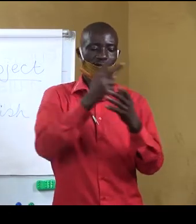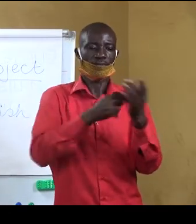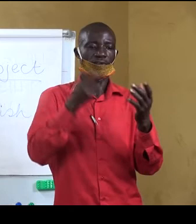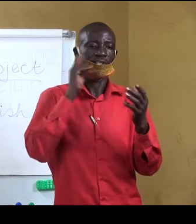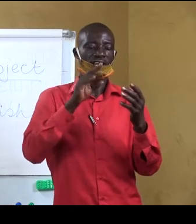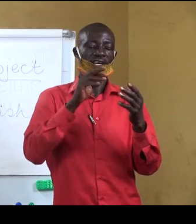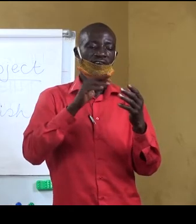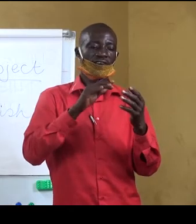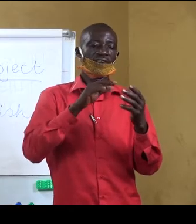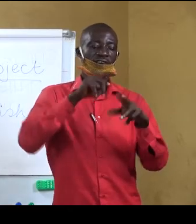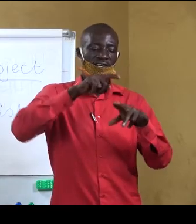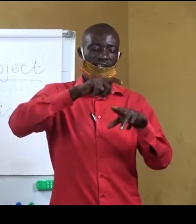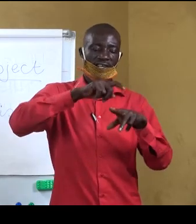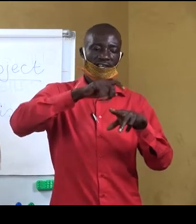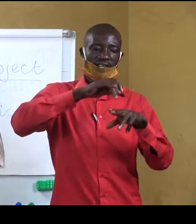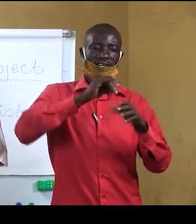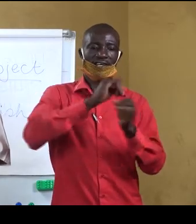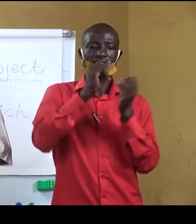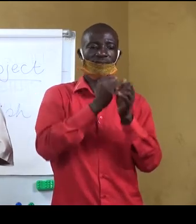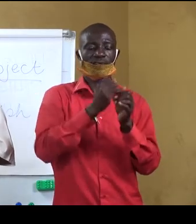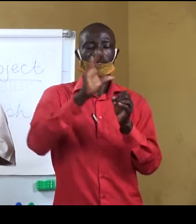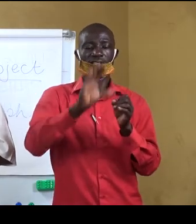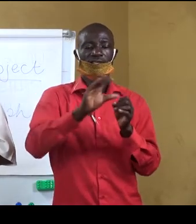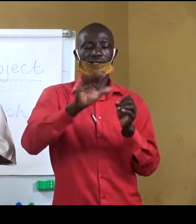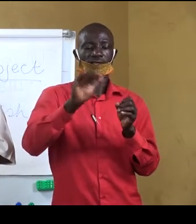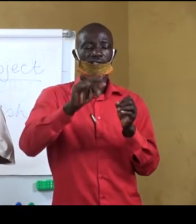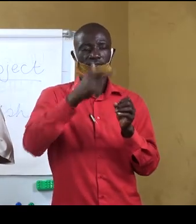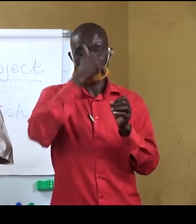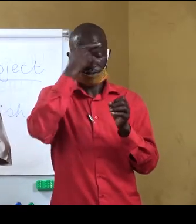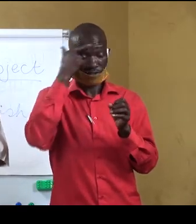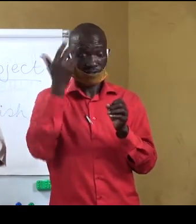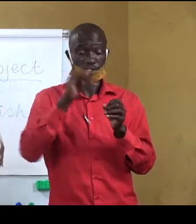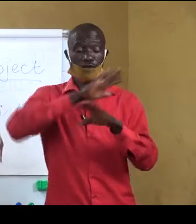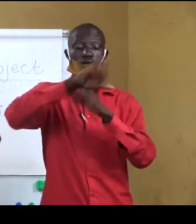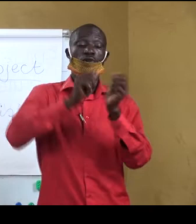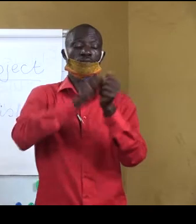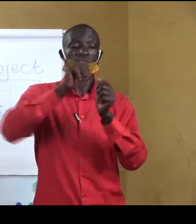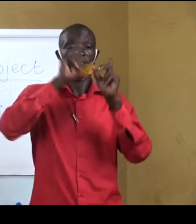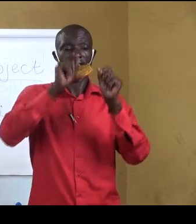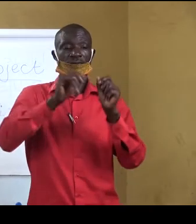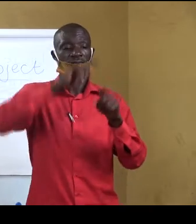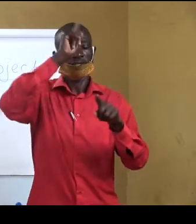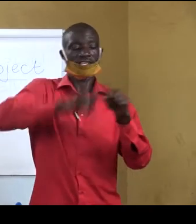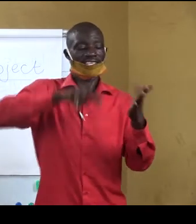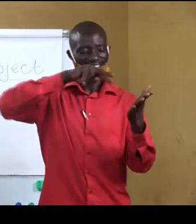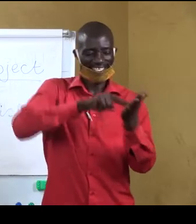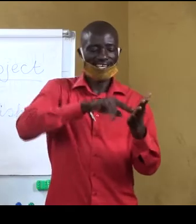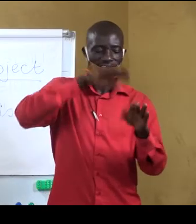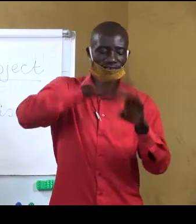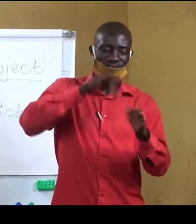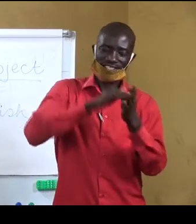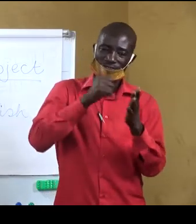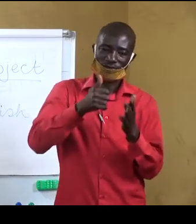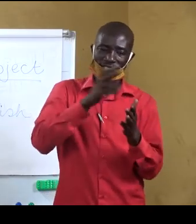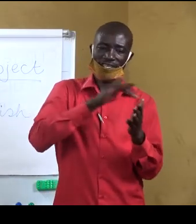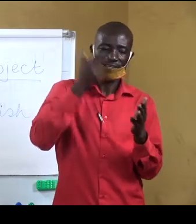are independent clauses. Because they all passed their exams, cannot stand on its own, and